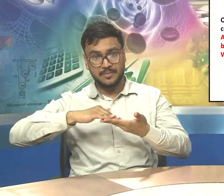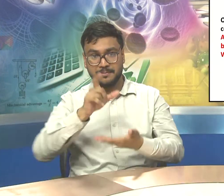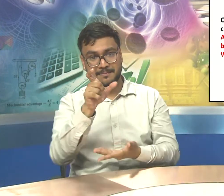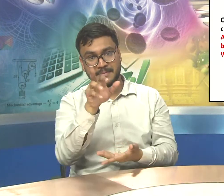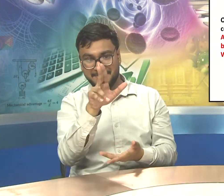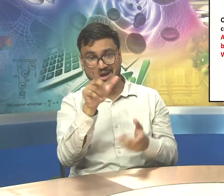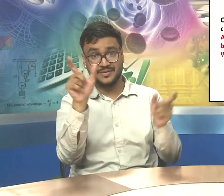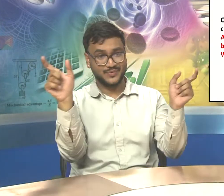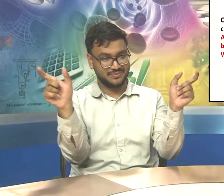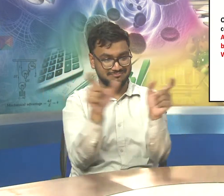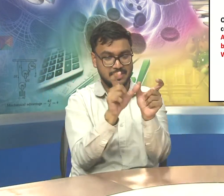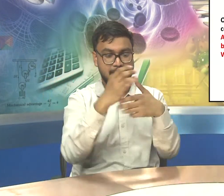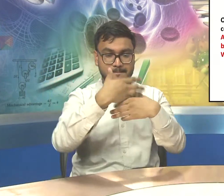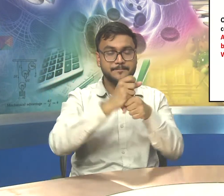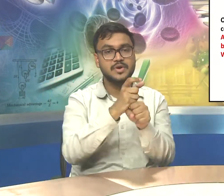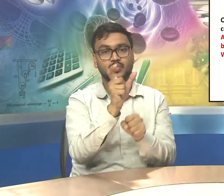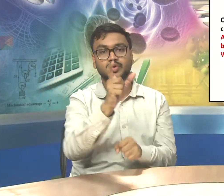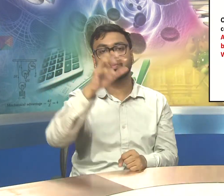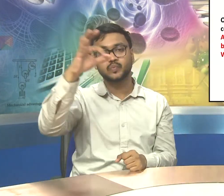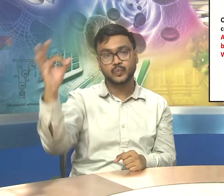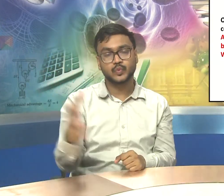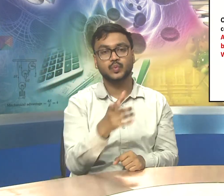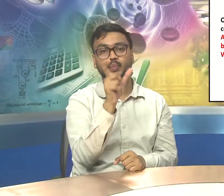plus marry, we get the sign for